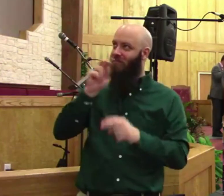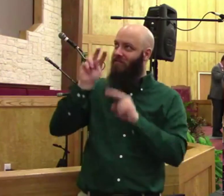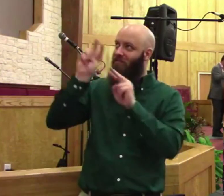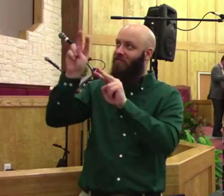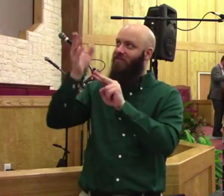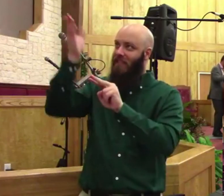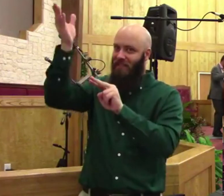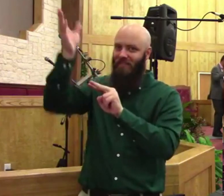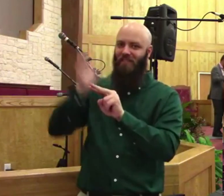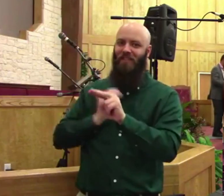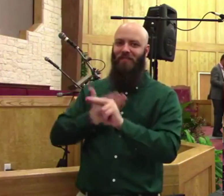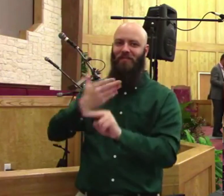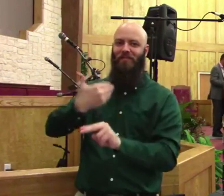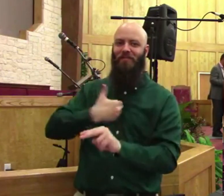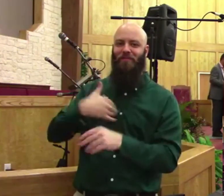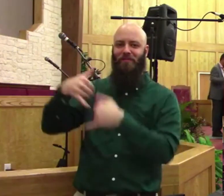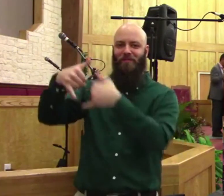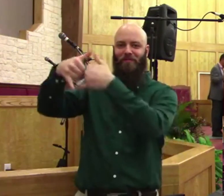eyes on him,